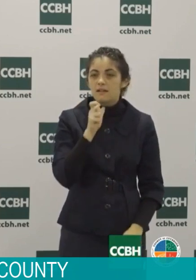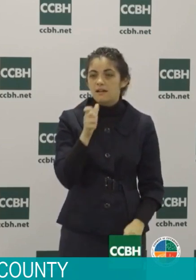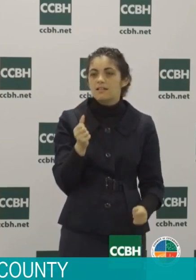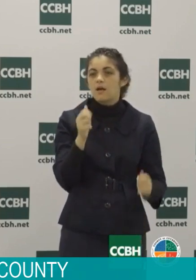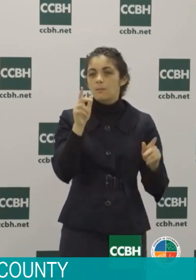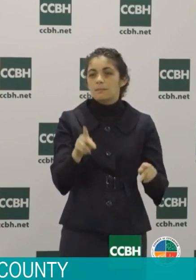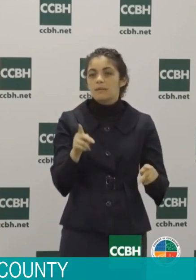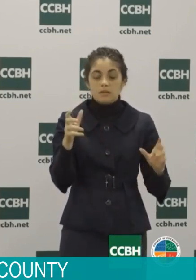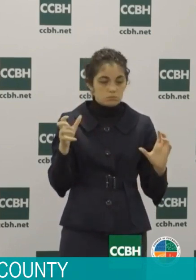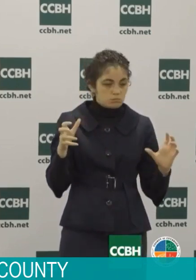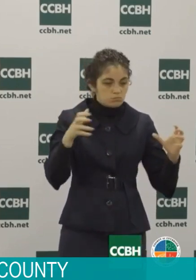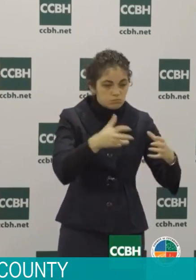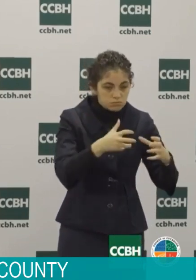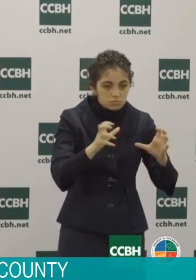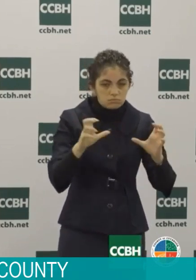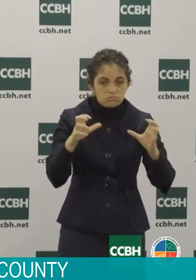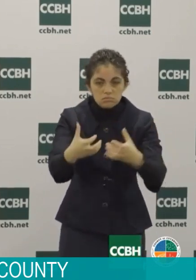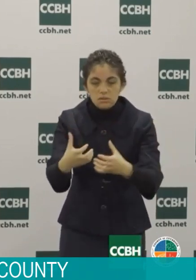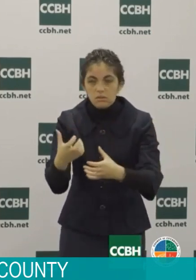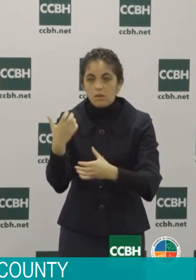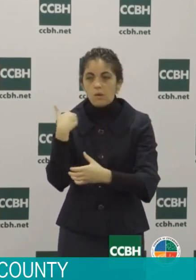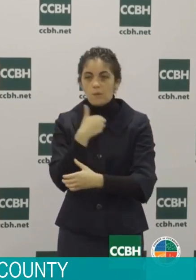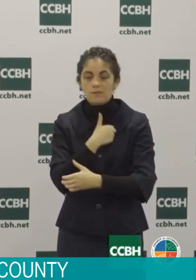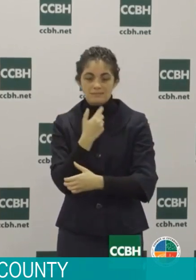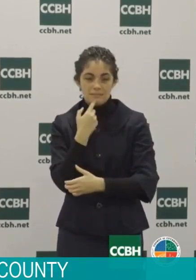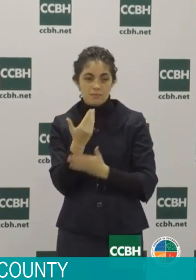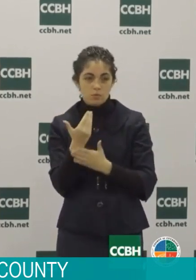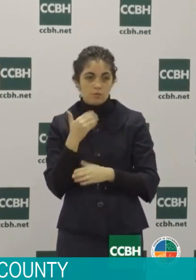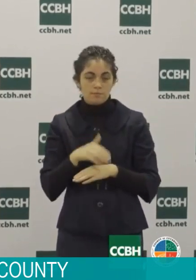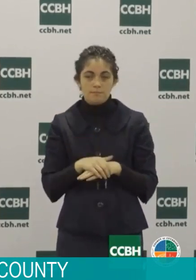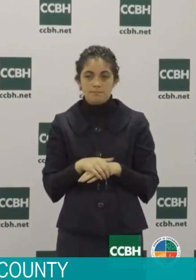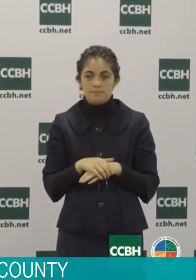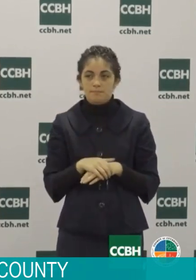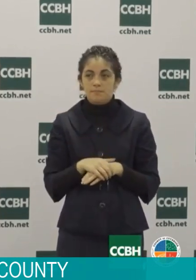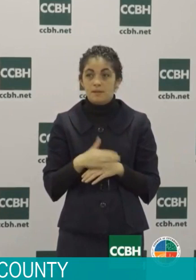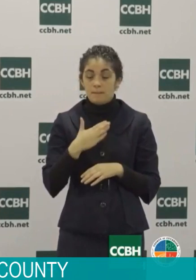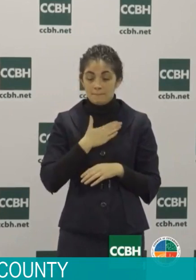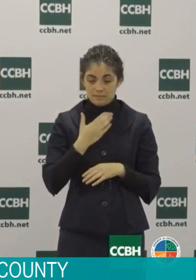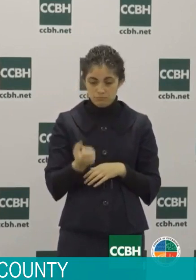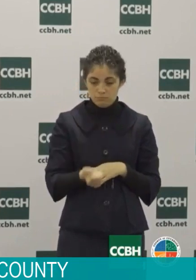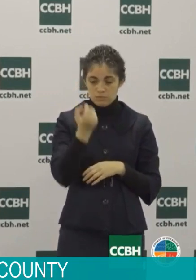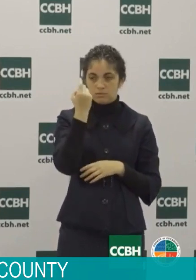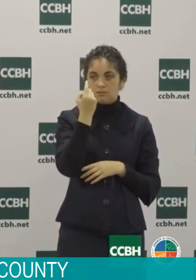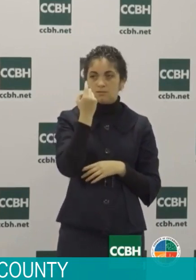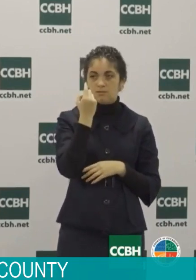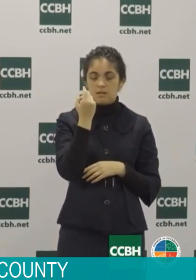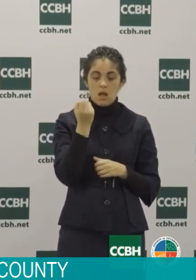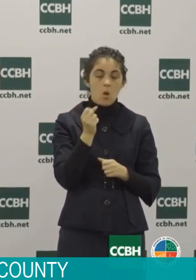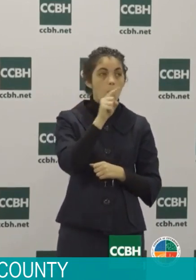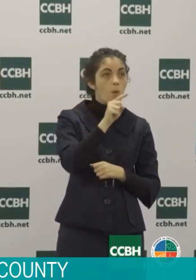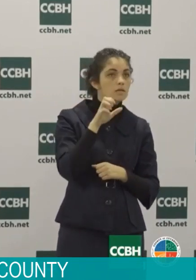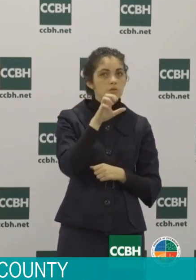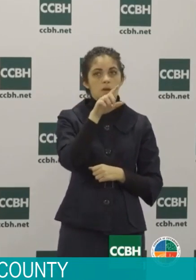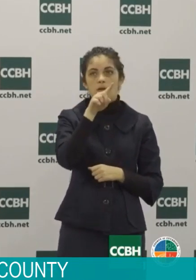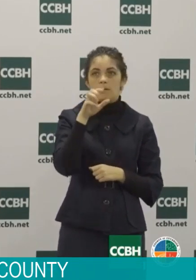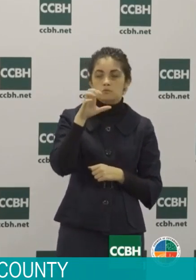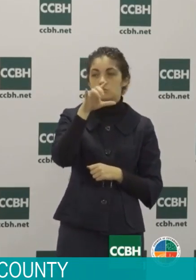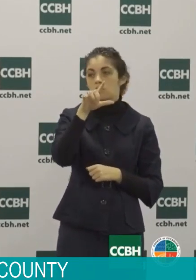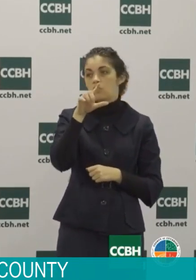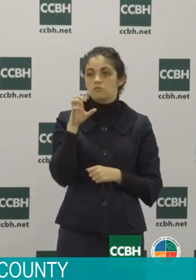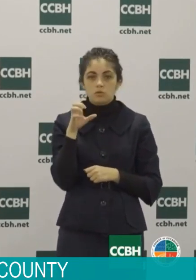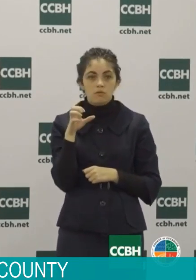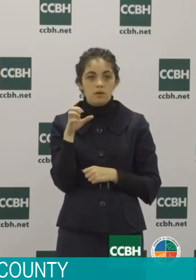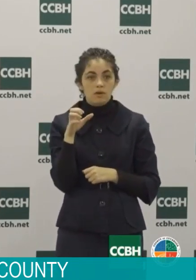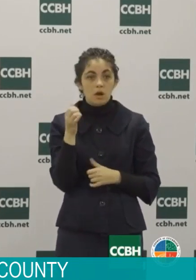spaces where people can congregate for the reasons that we described earlier. So my sense is that, the hundreds and hundreds